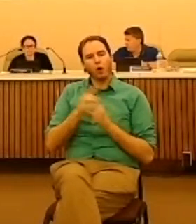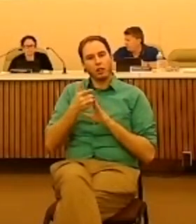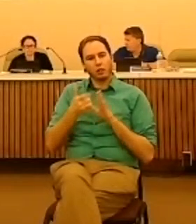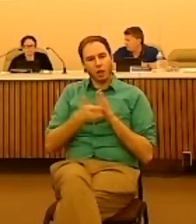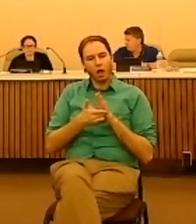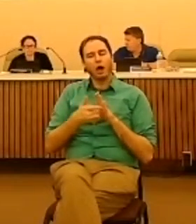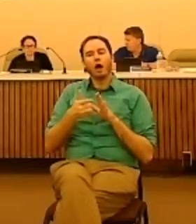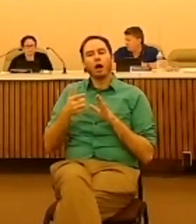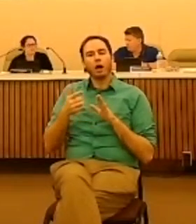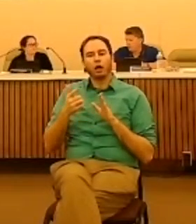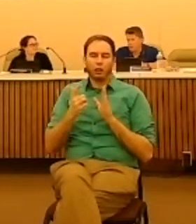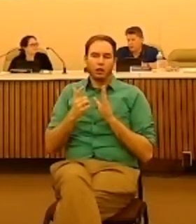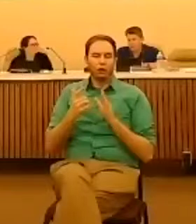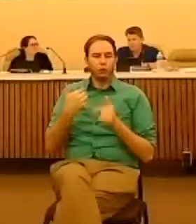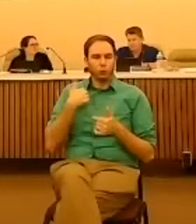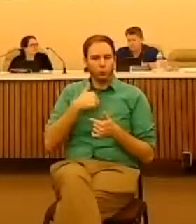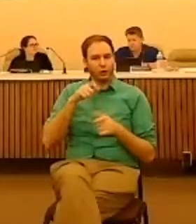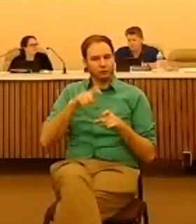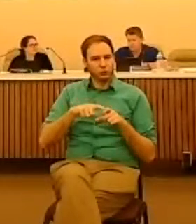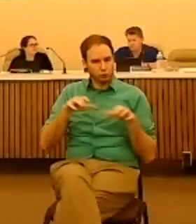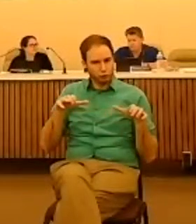to then do.